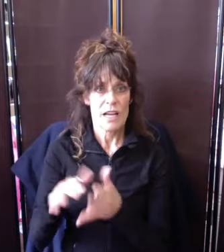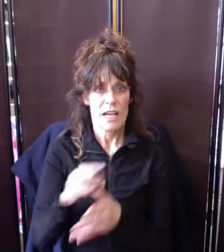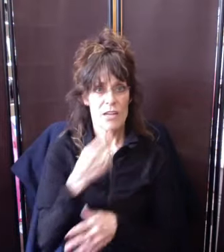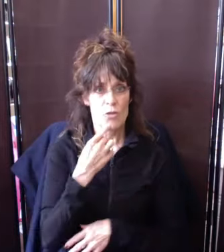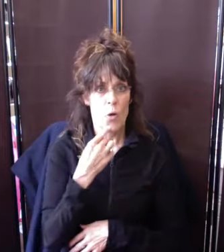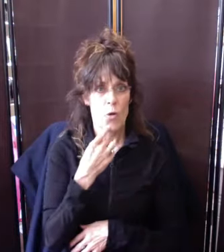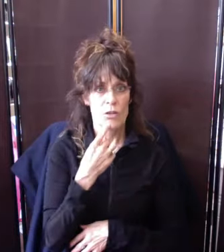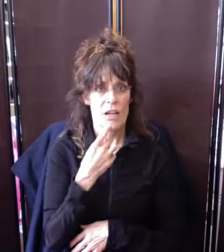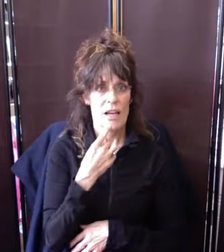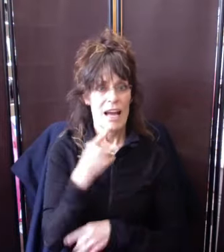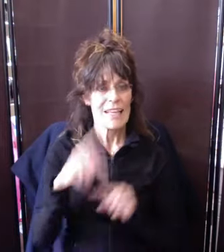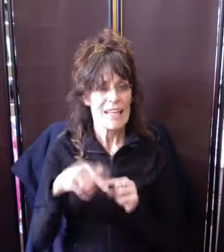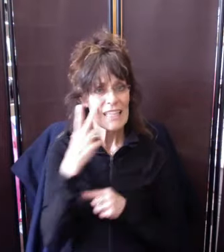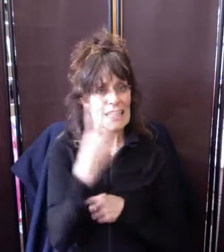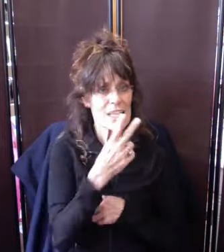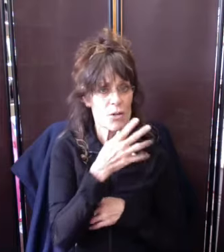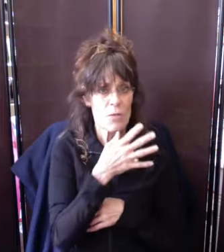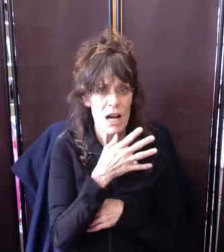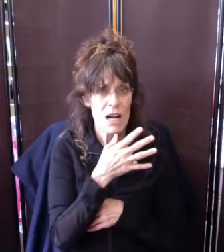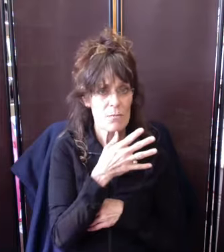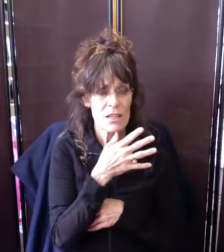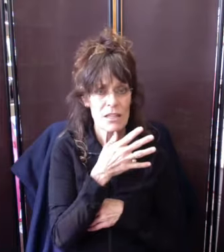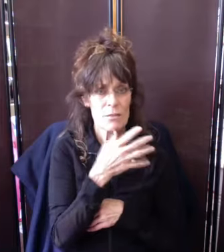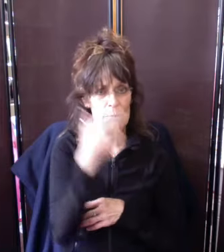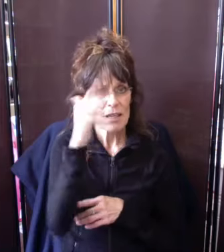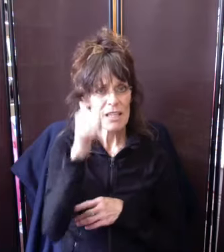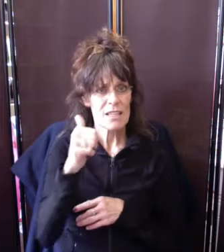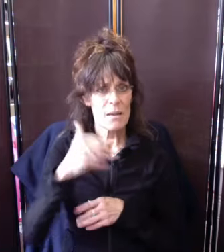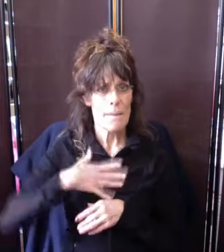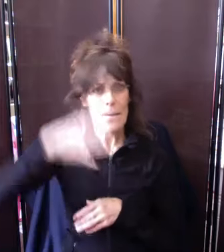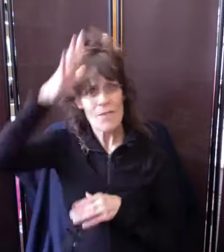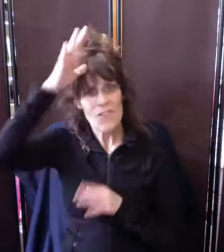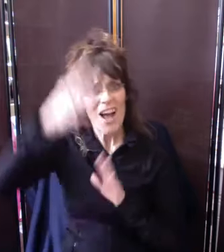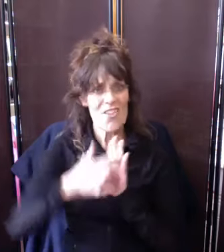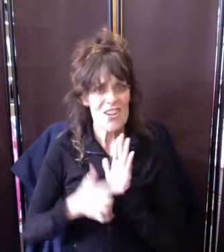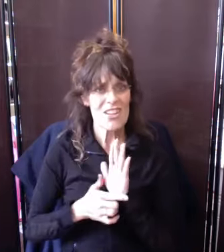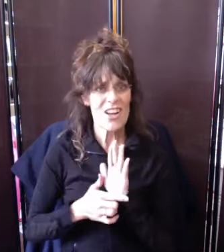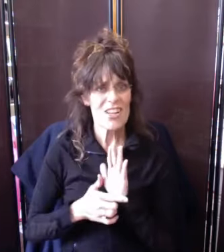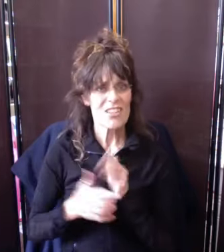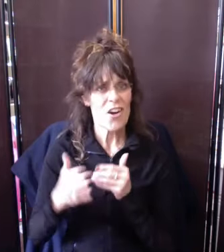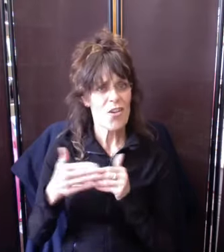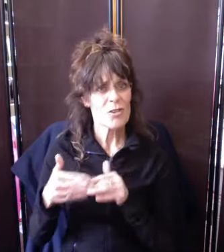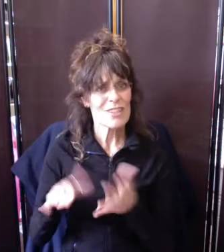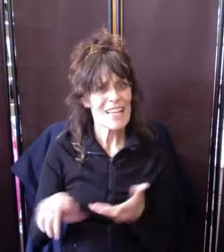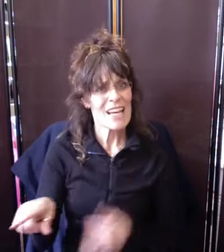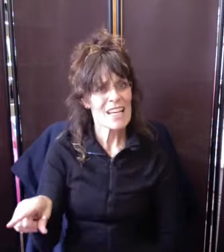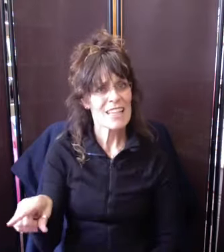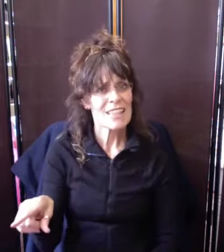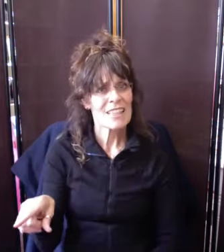really honestly was relieved because I didn't think it was going to be a helpful thing to anybody. And